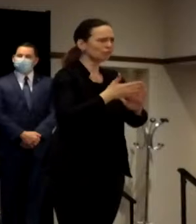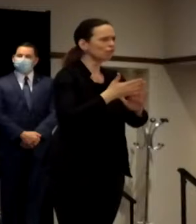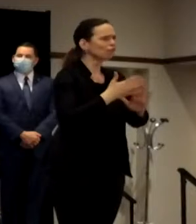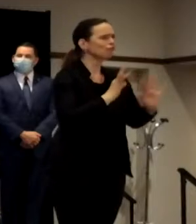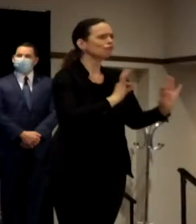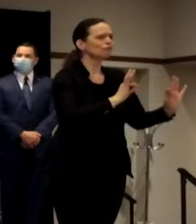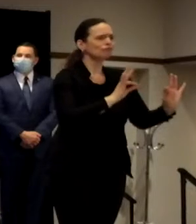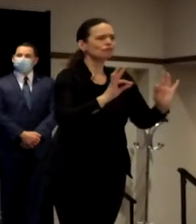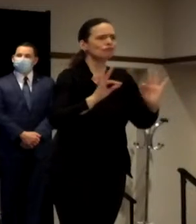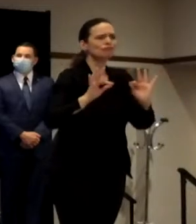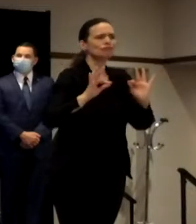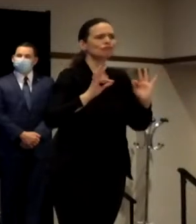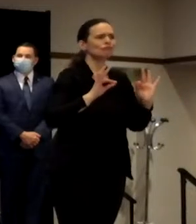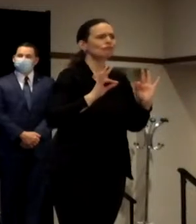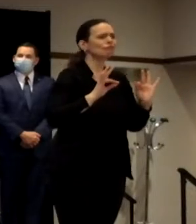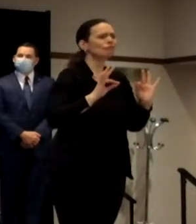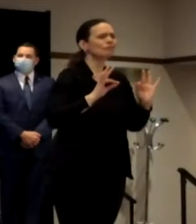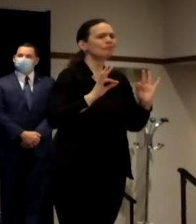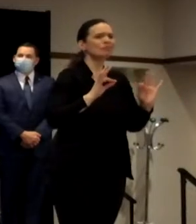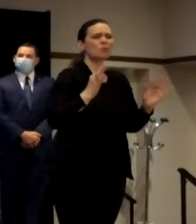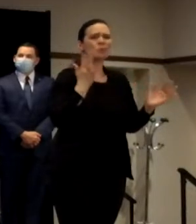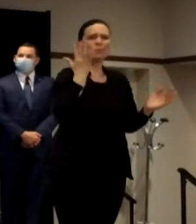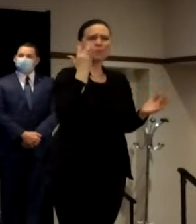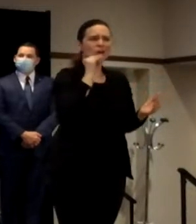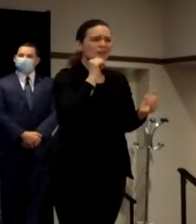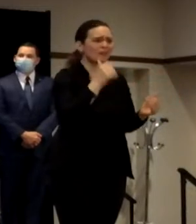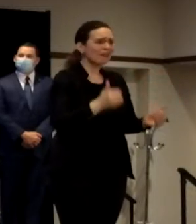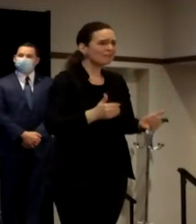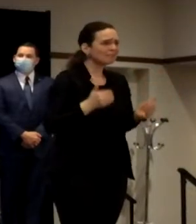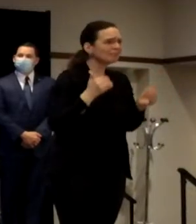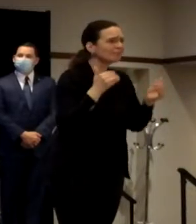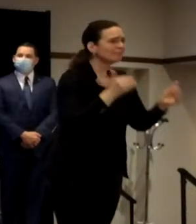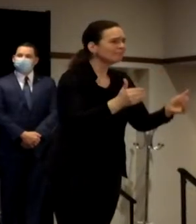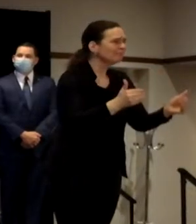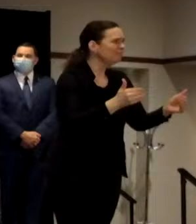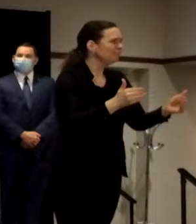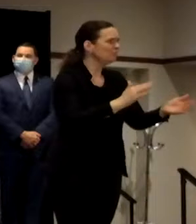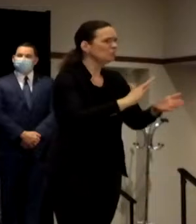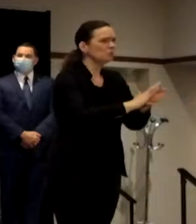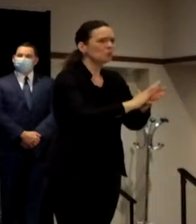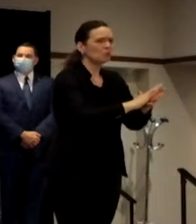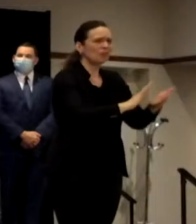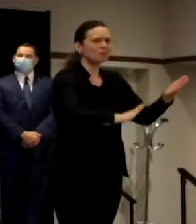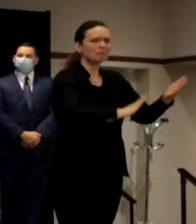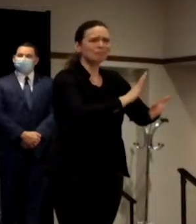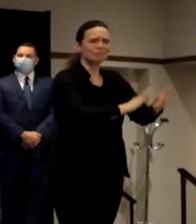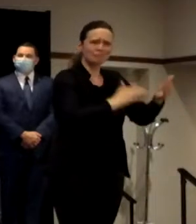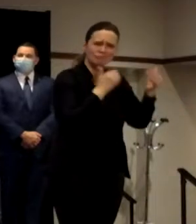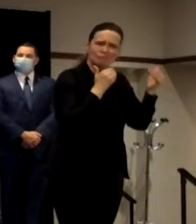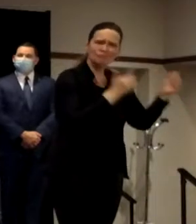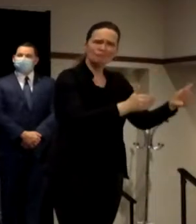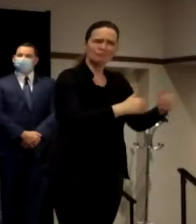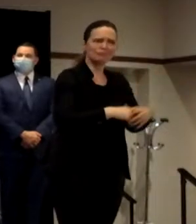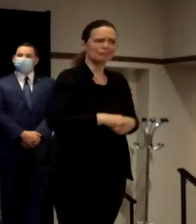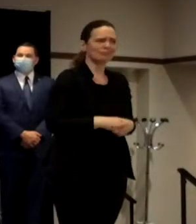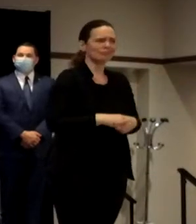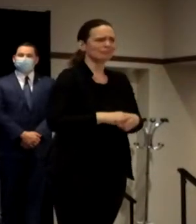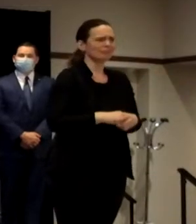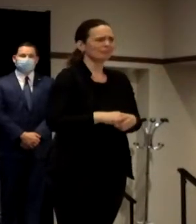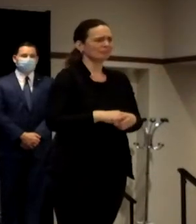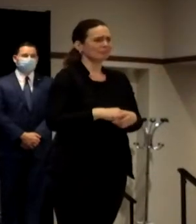to maintain COVID-19 prevention and control measures? And I can tell you that I have had several meetings